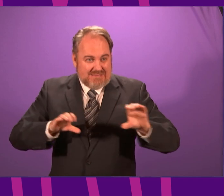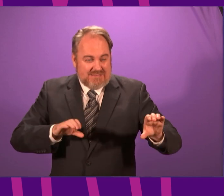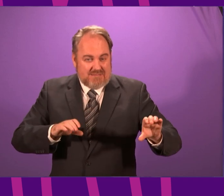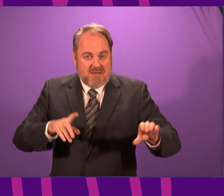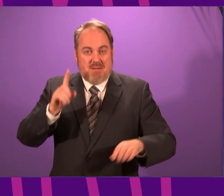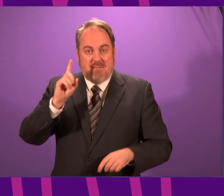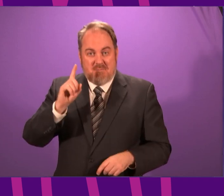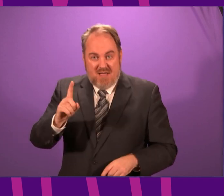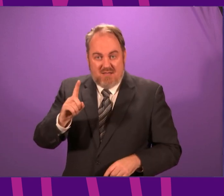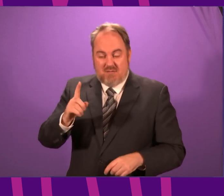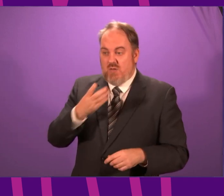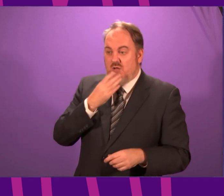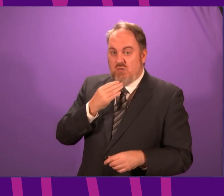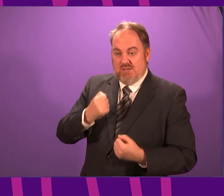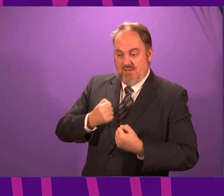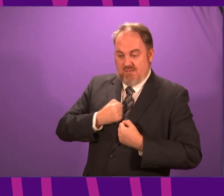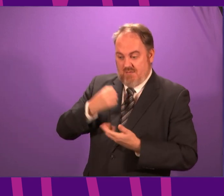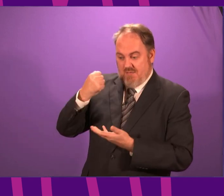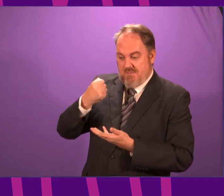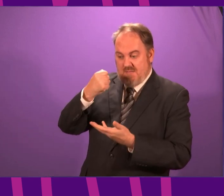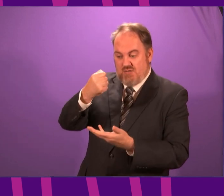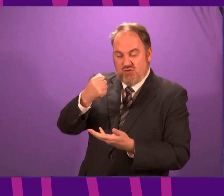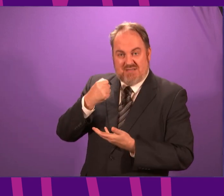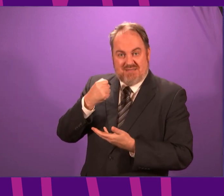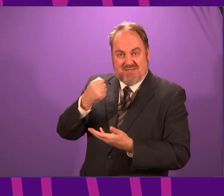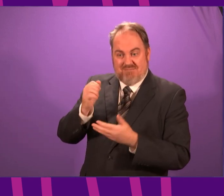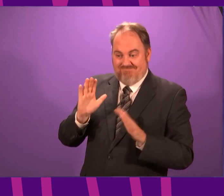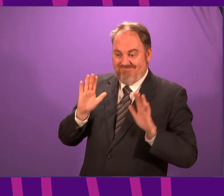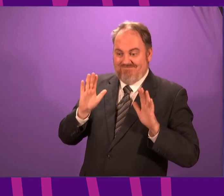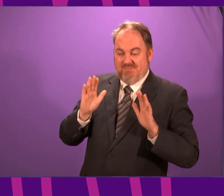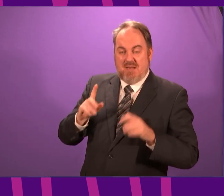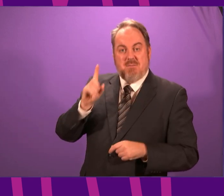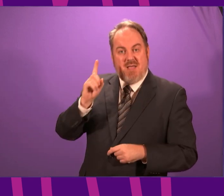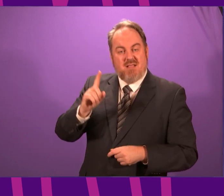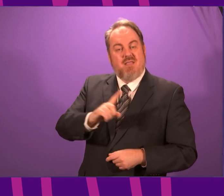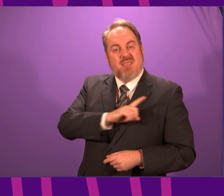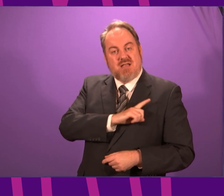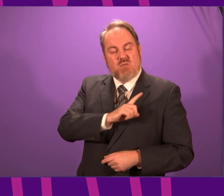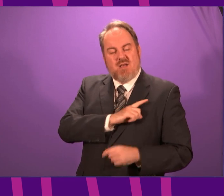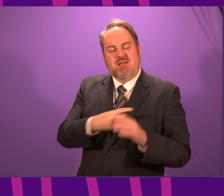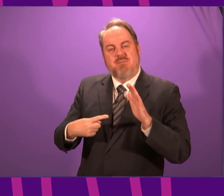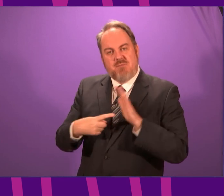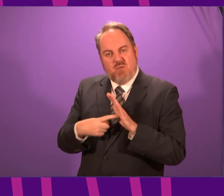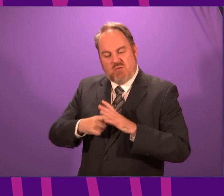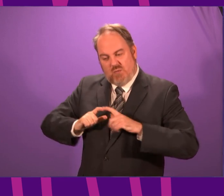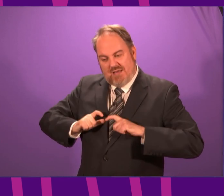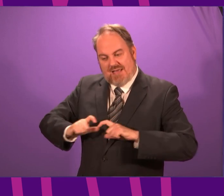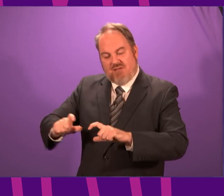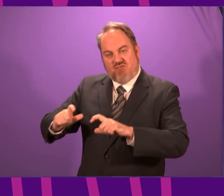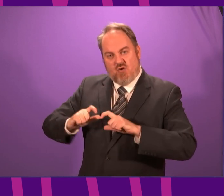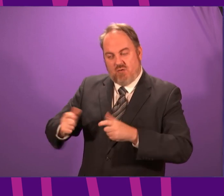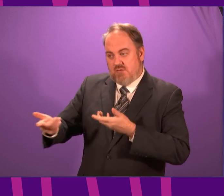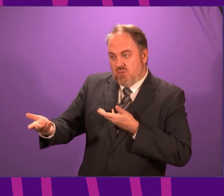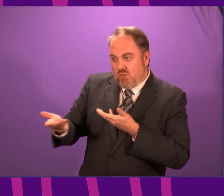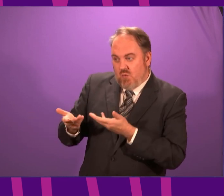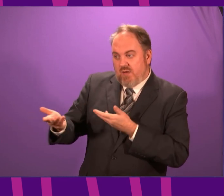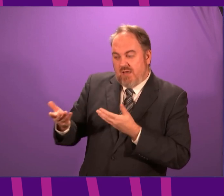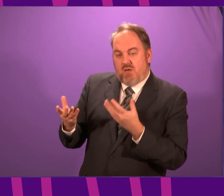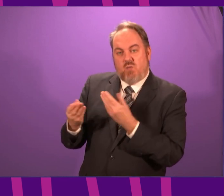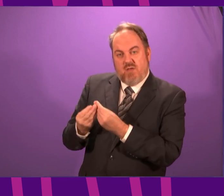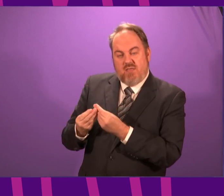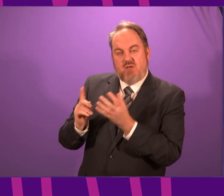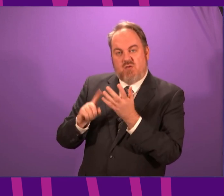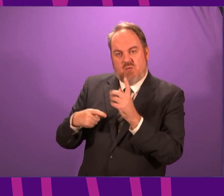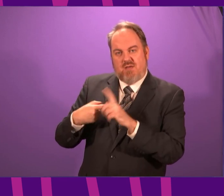and also with the resources that are available. And this is why that the dialogue and the discussion must continue. And earlier this